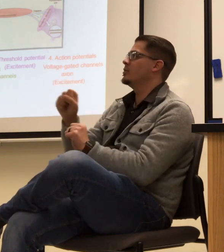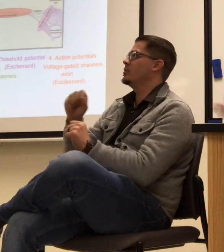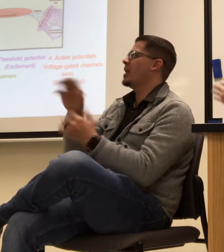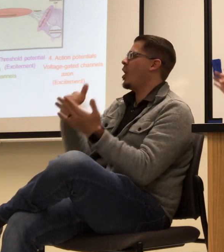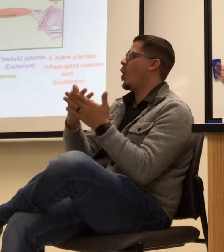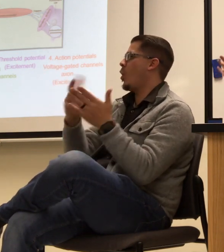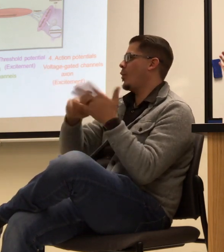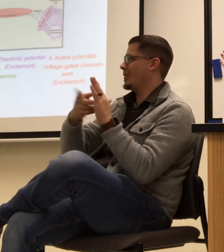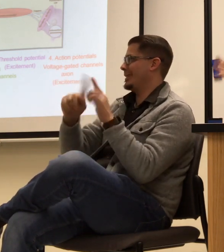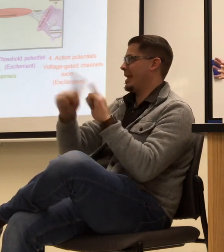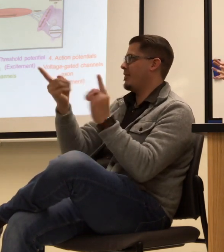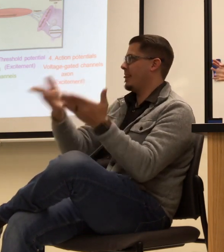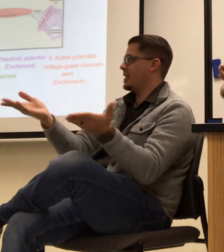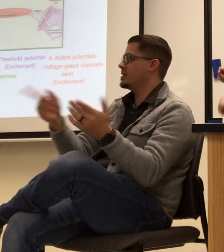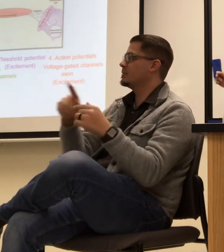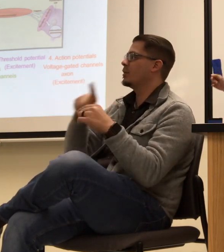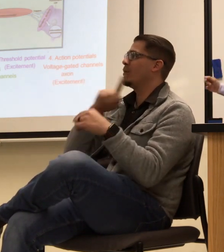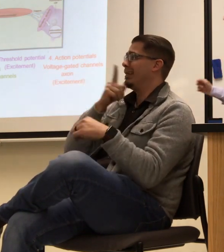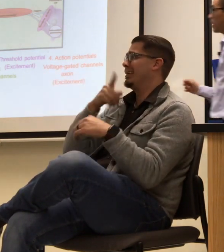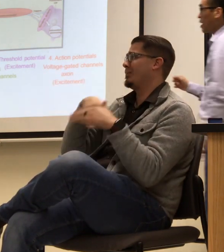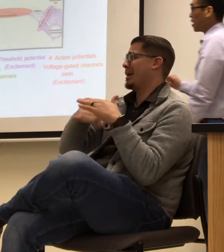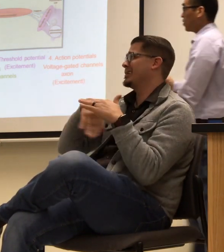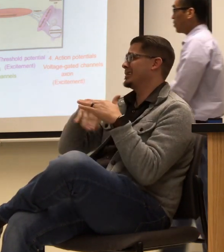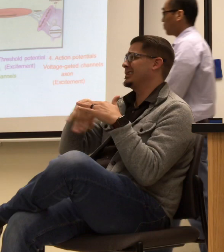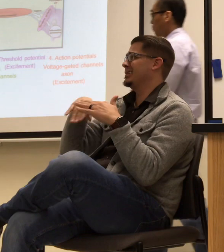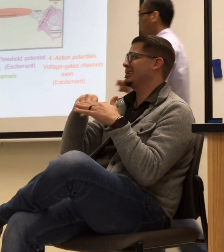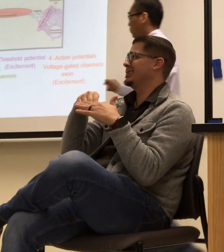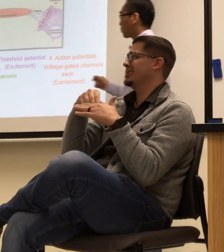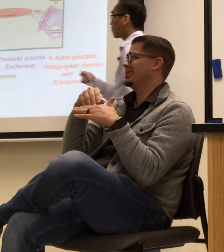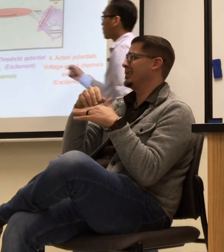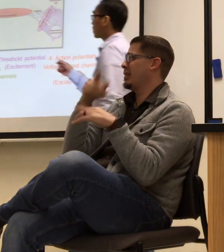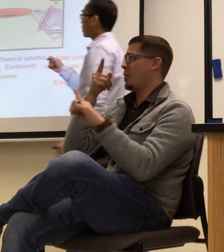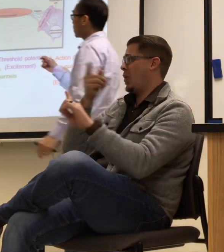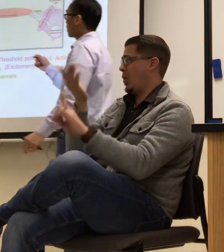but they're all basically trying to get you